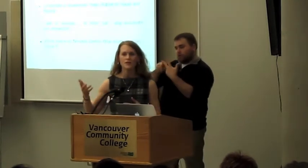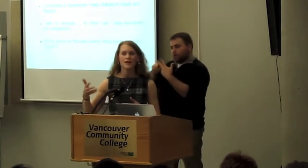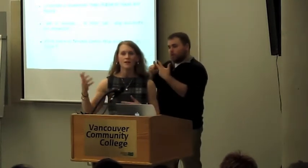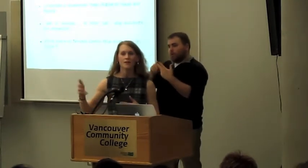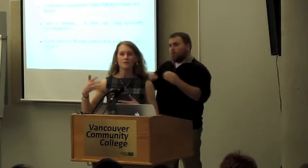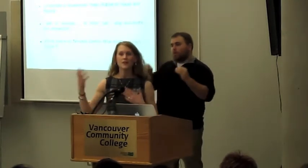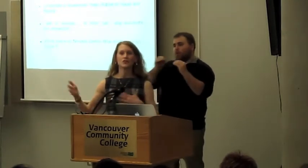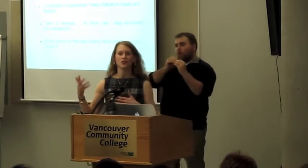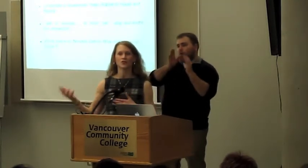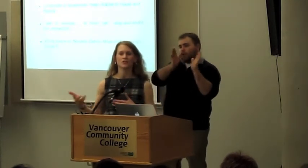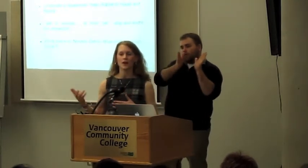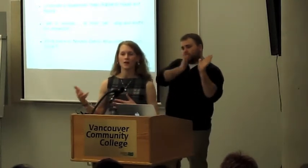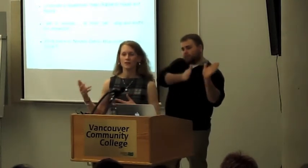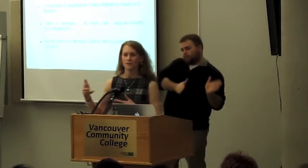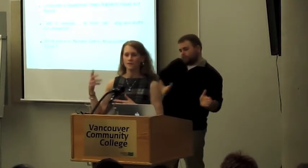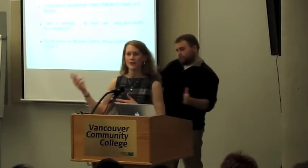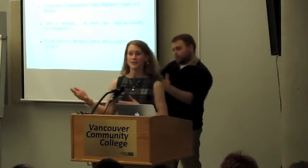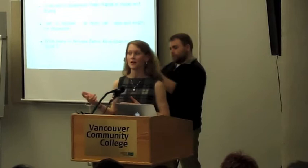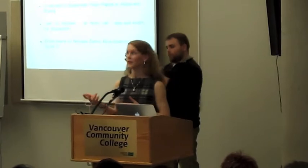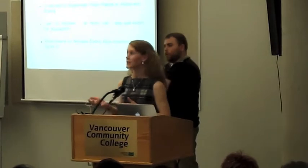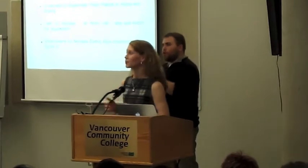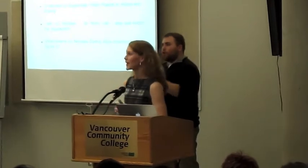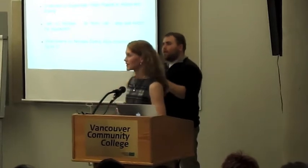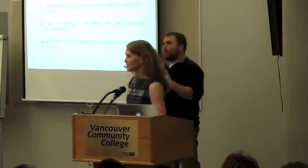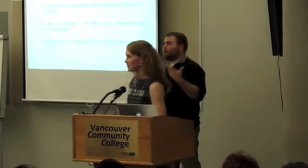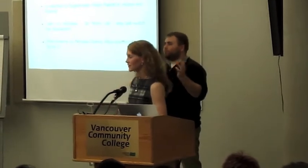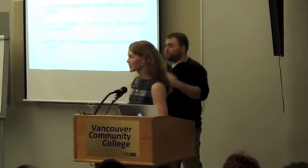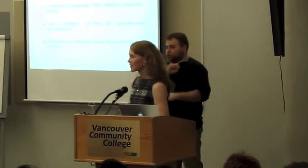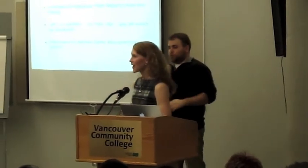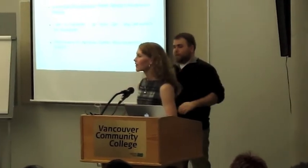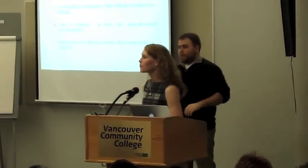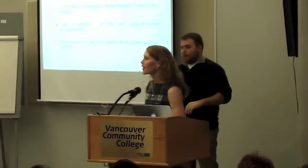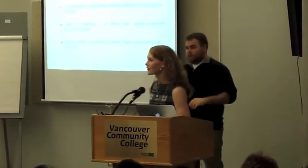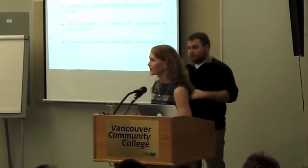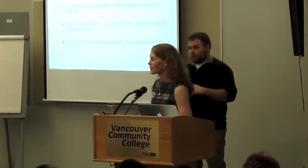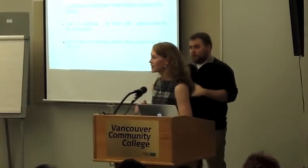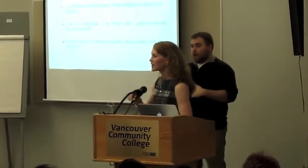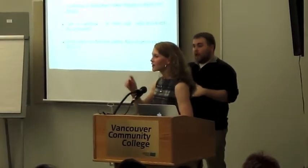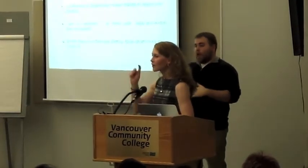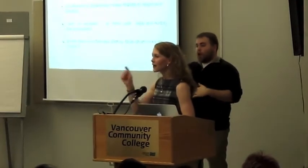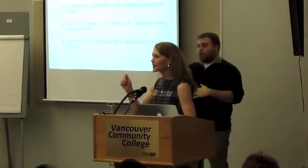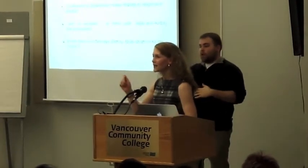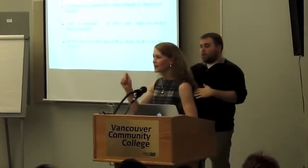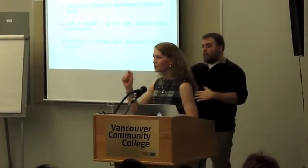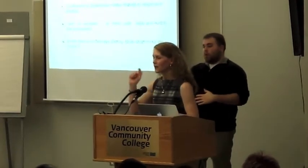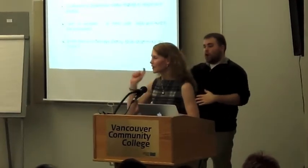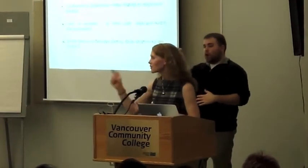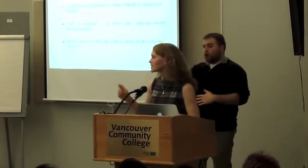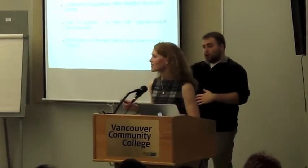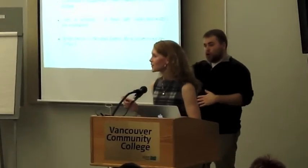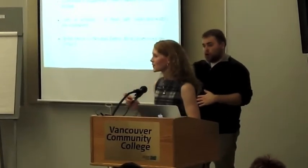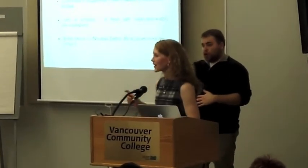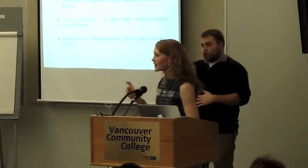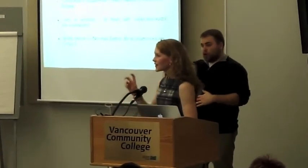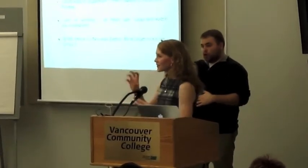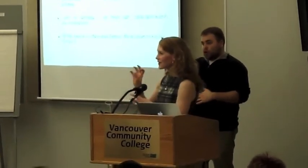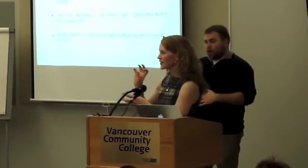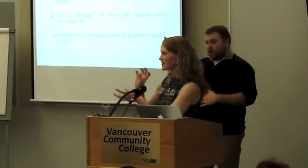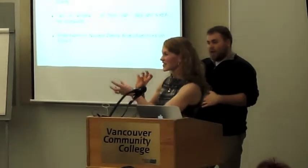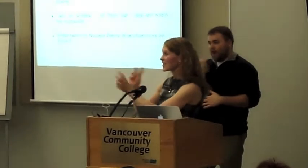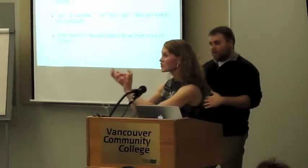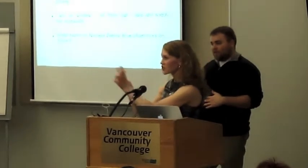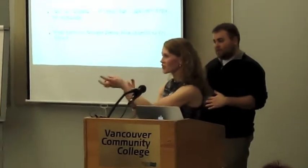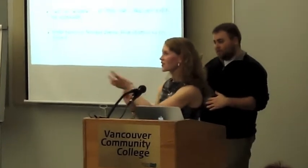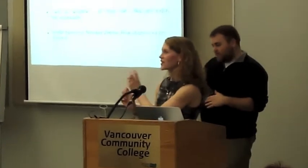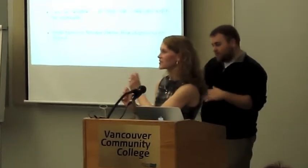where those features of fantasy are explained. Harry Potter, I mean, Hermione can always give you